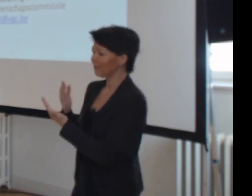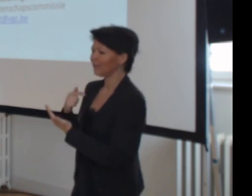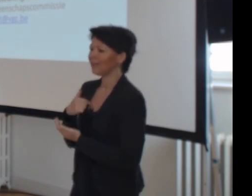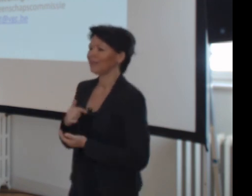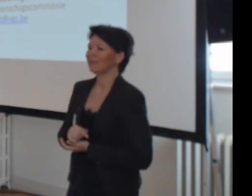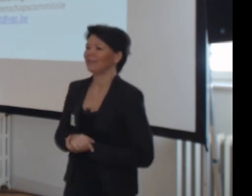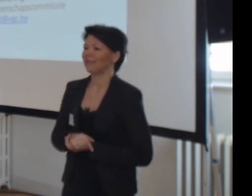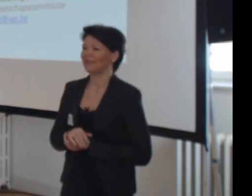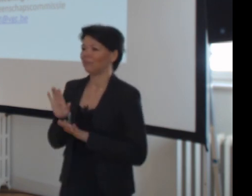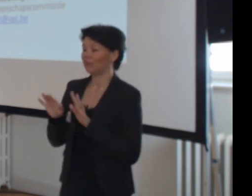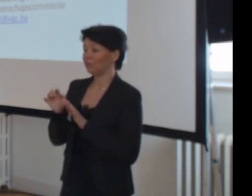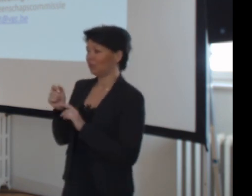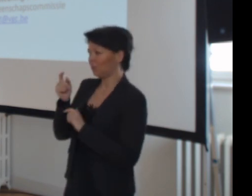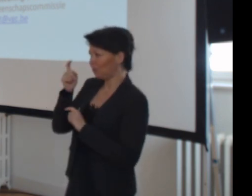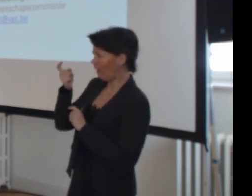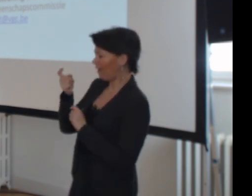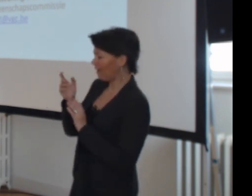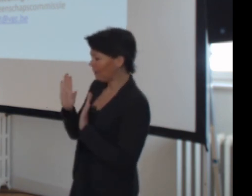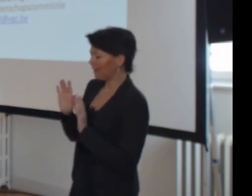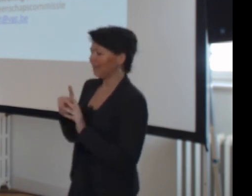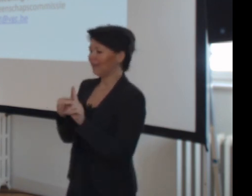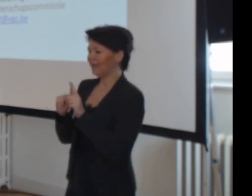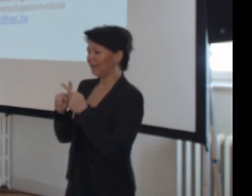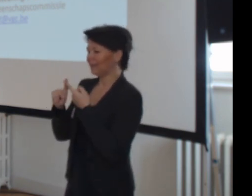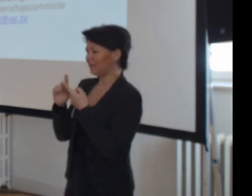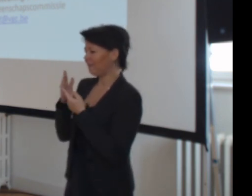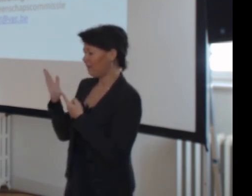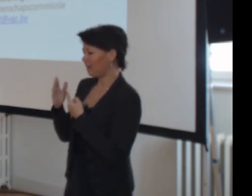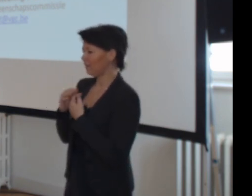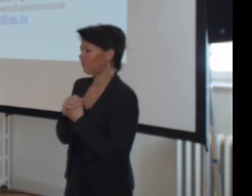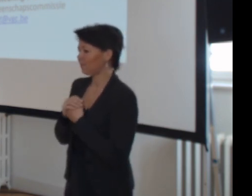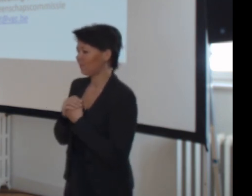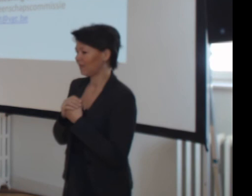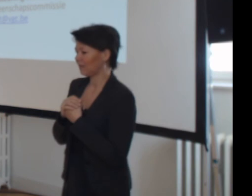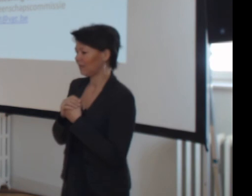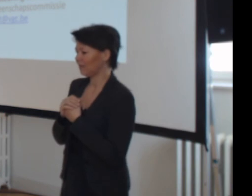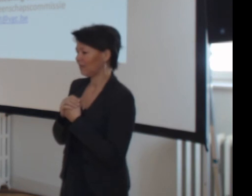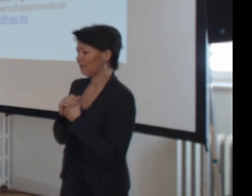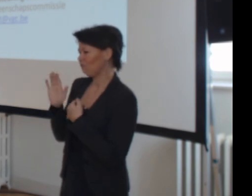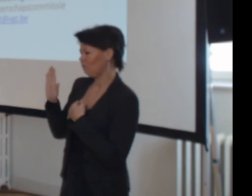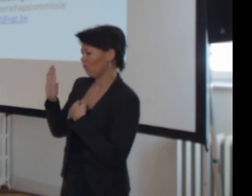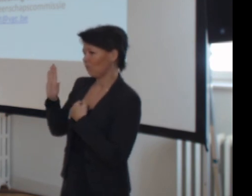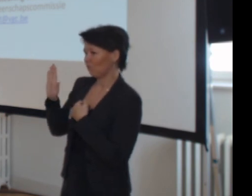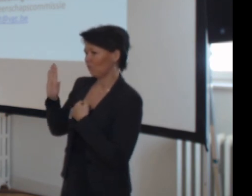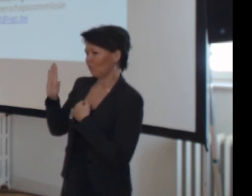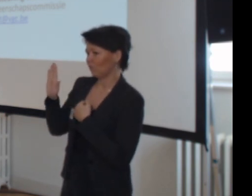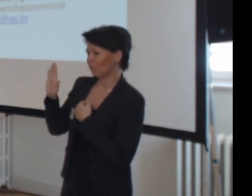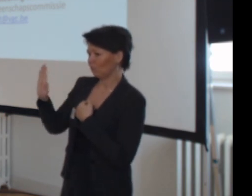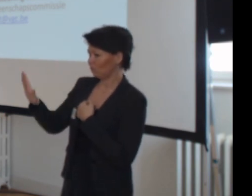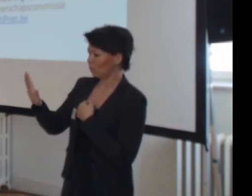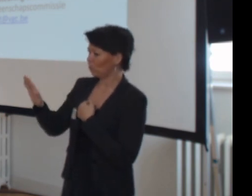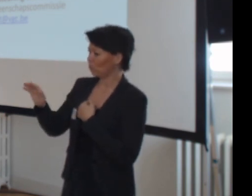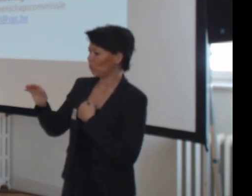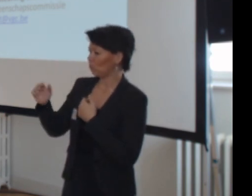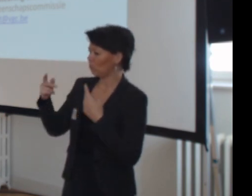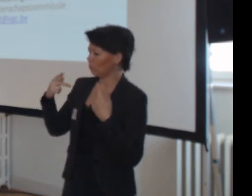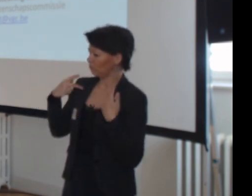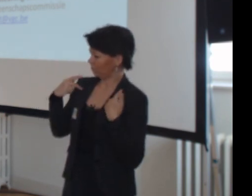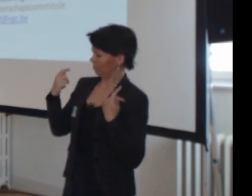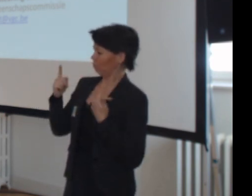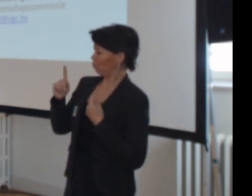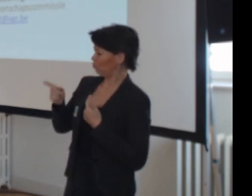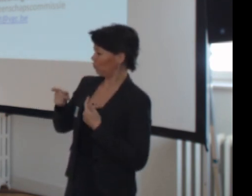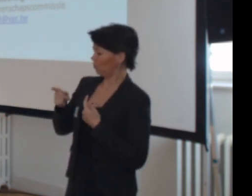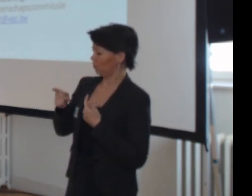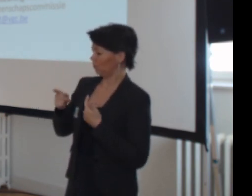bit tricky, I don't know. The first one is, do your patrons need to be citizens of Belgium